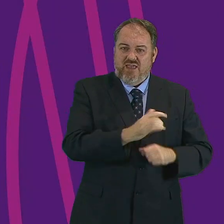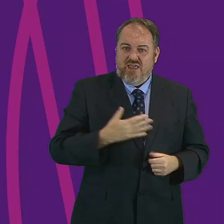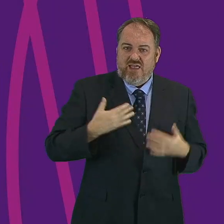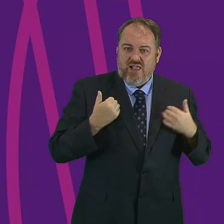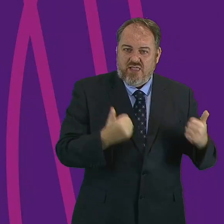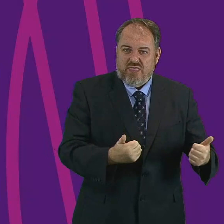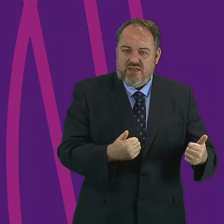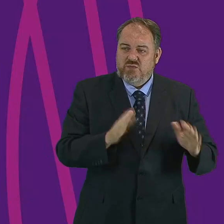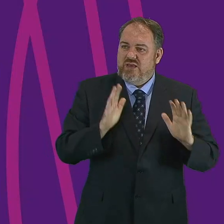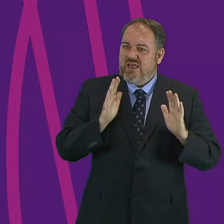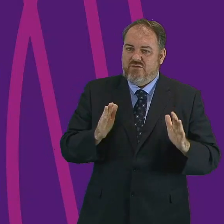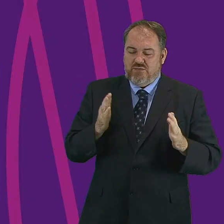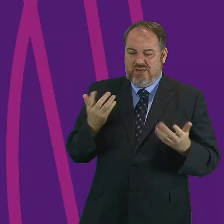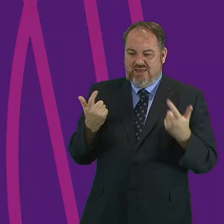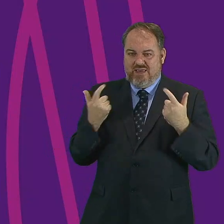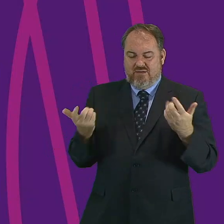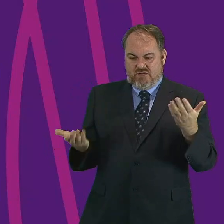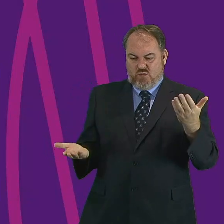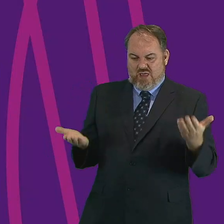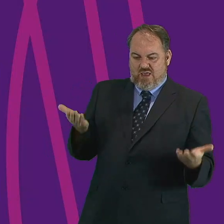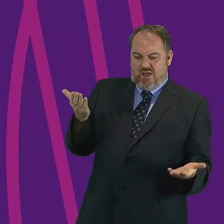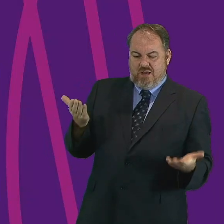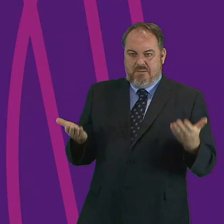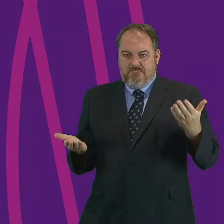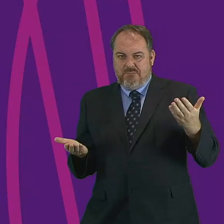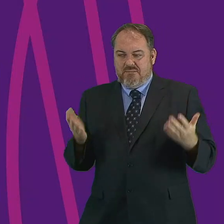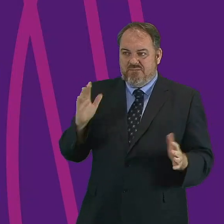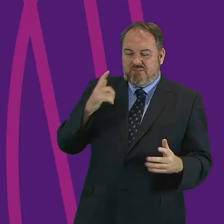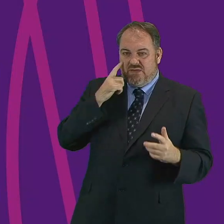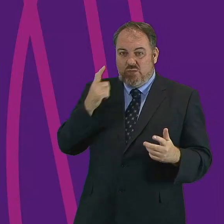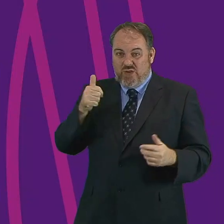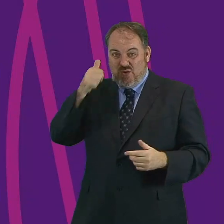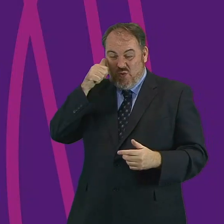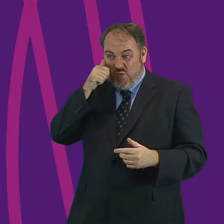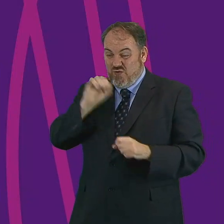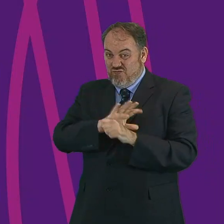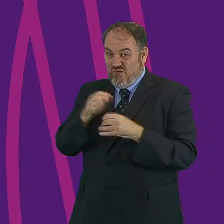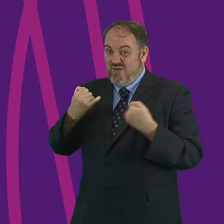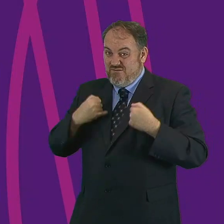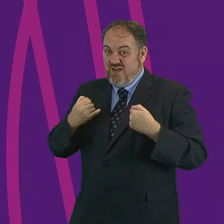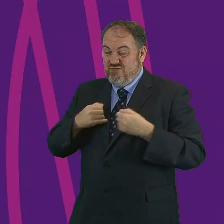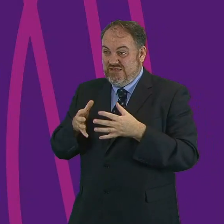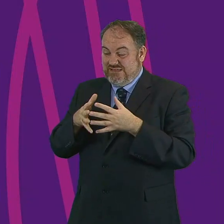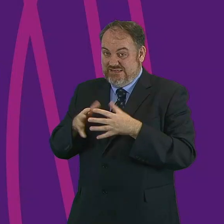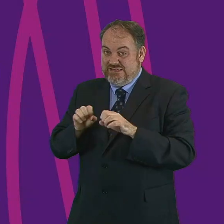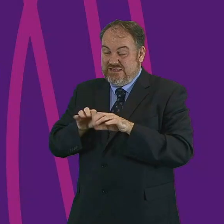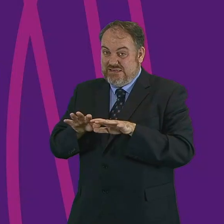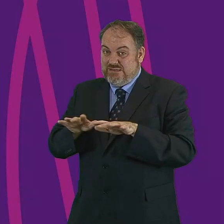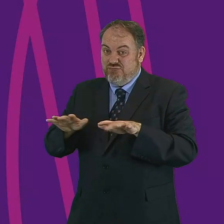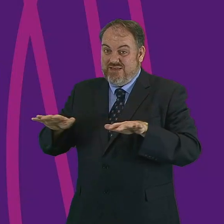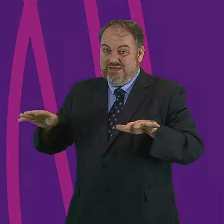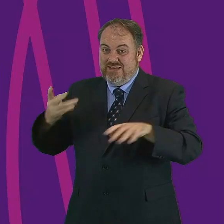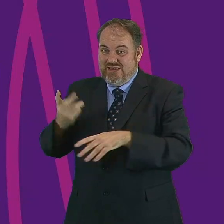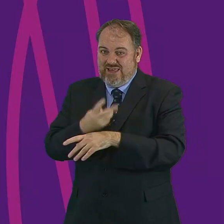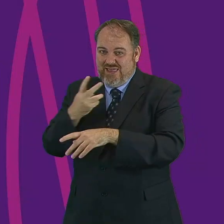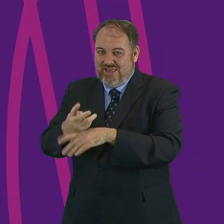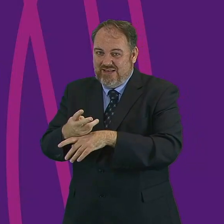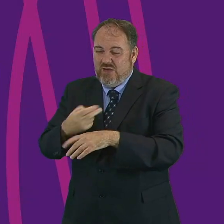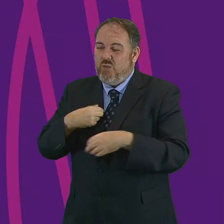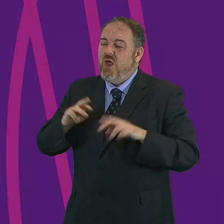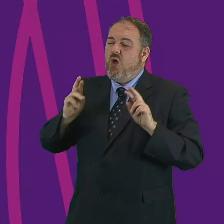is for people who have loved ones in care homes. Restrictions on visiting your loved ones is the most challenging thing